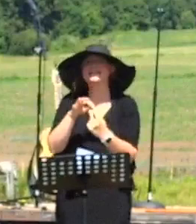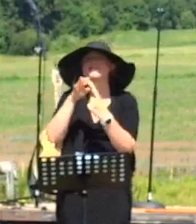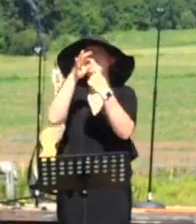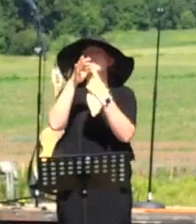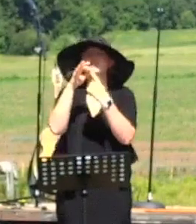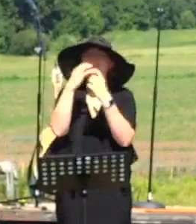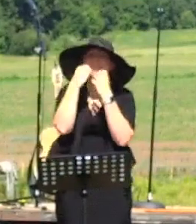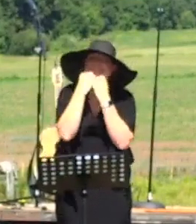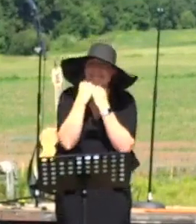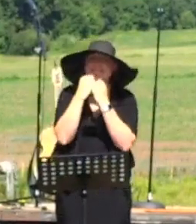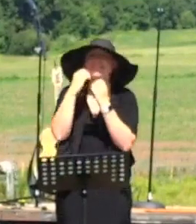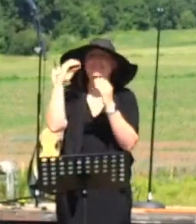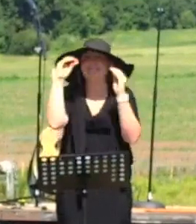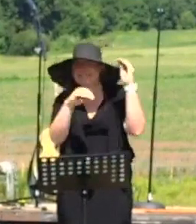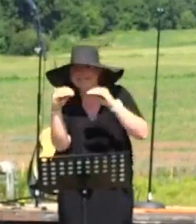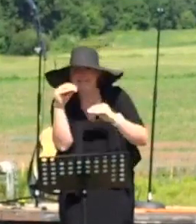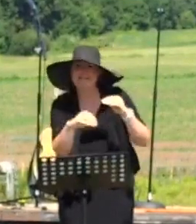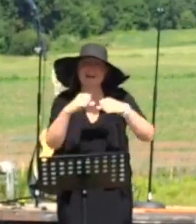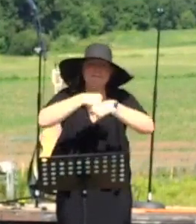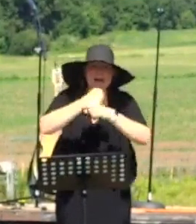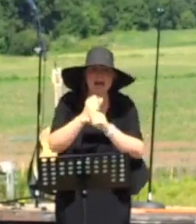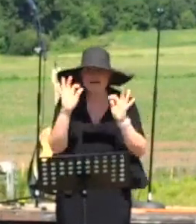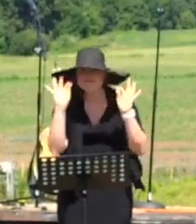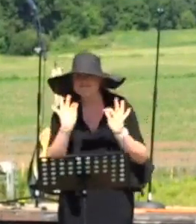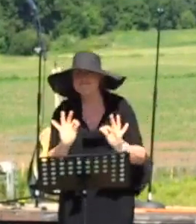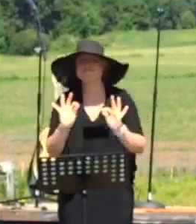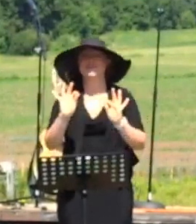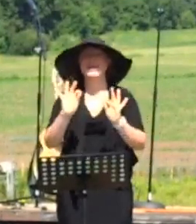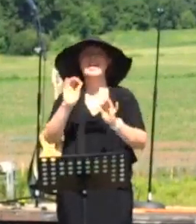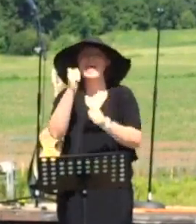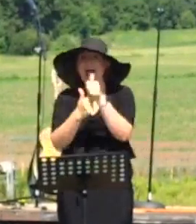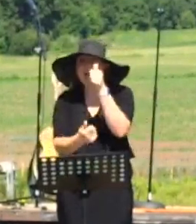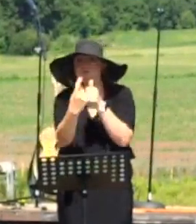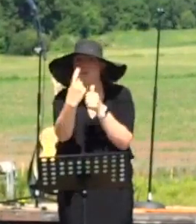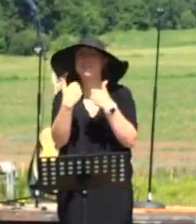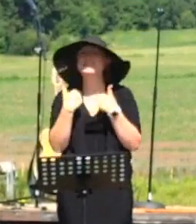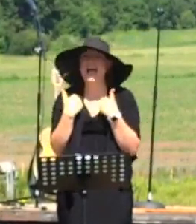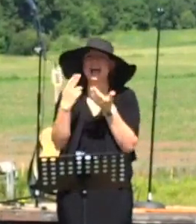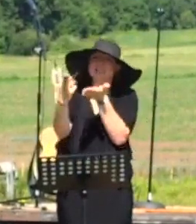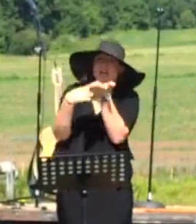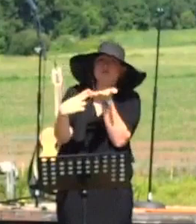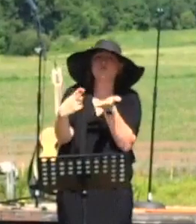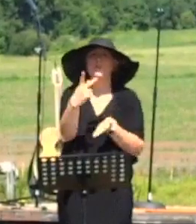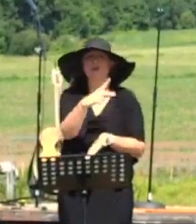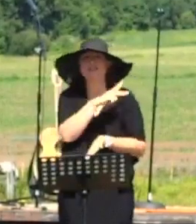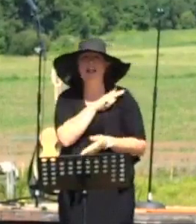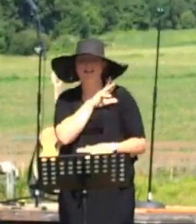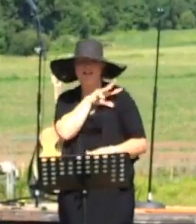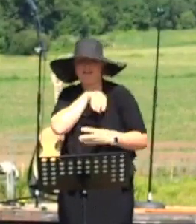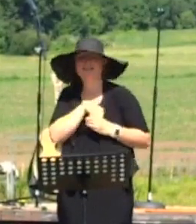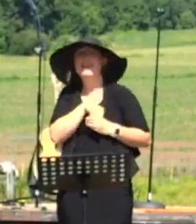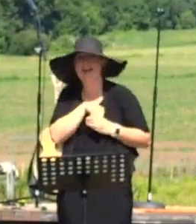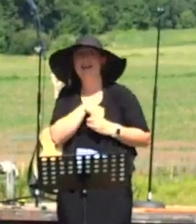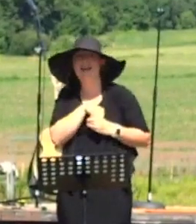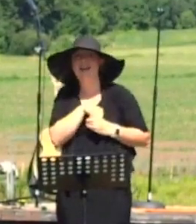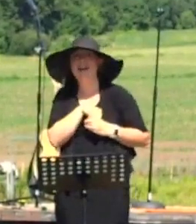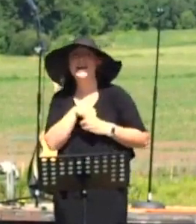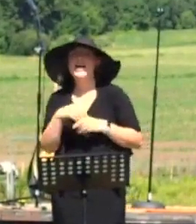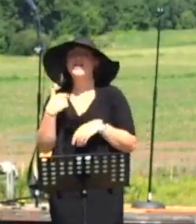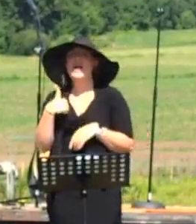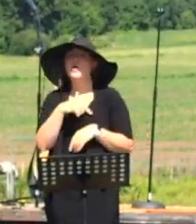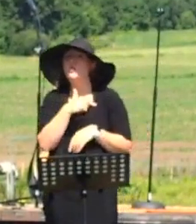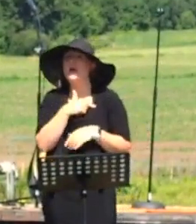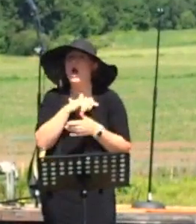God, unique and marvelous. And that each one of us has a true, authentic self that we are